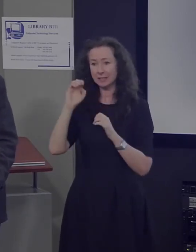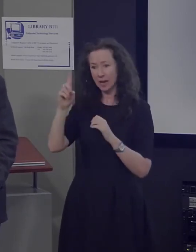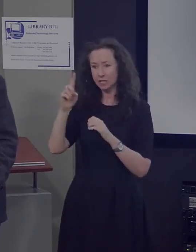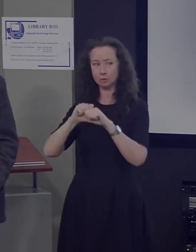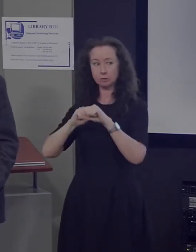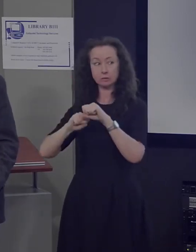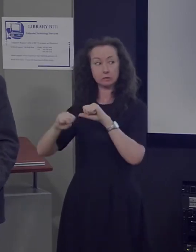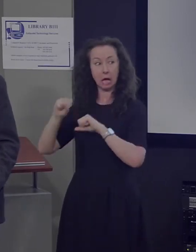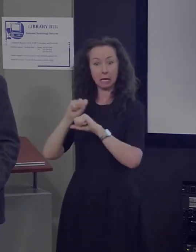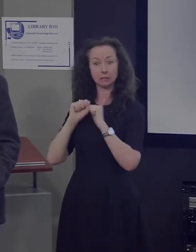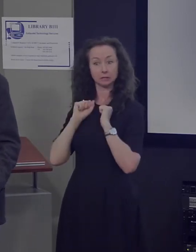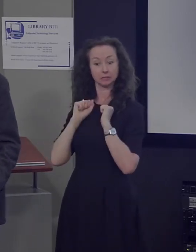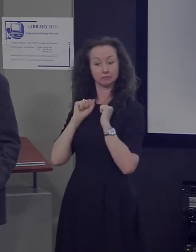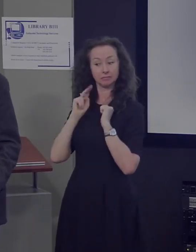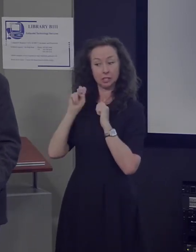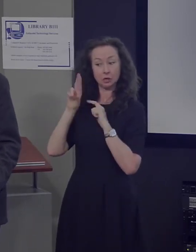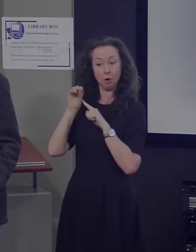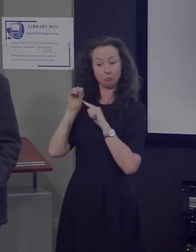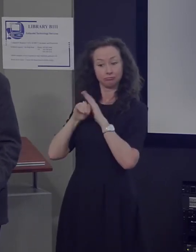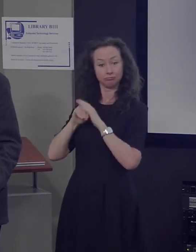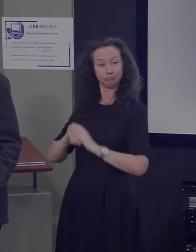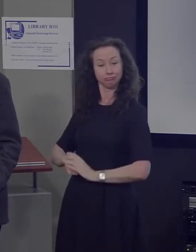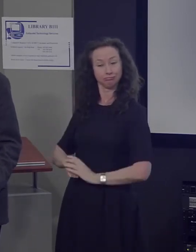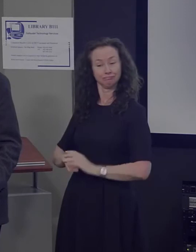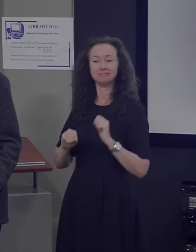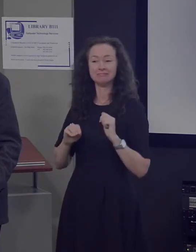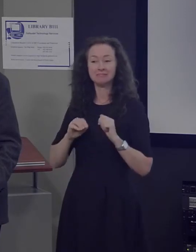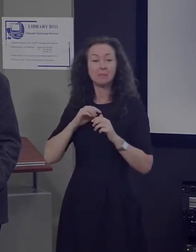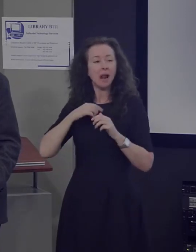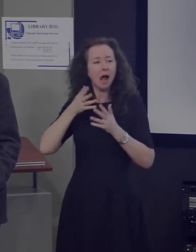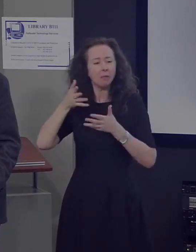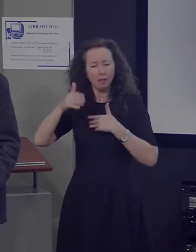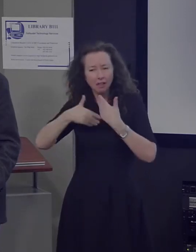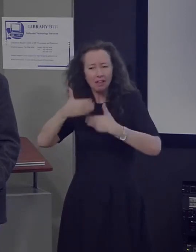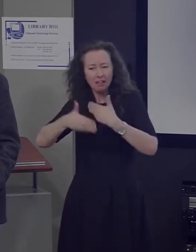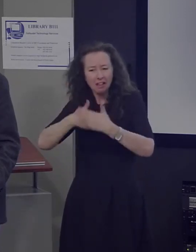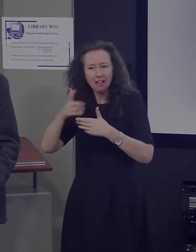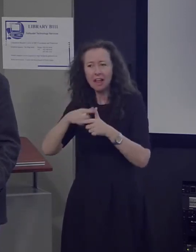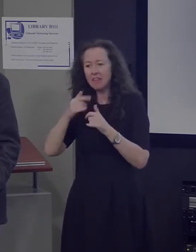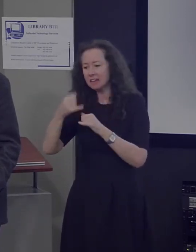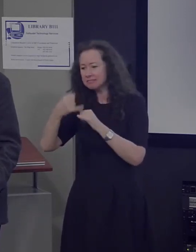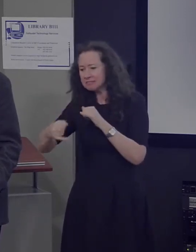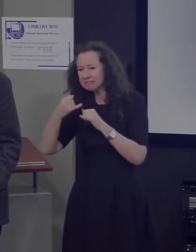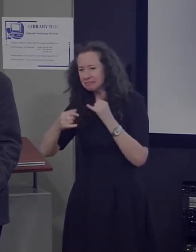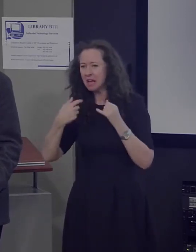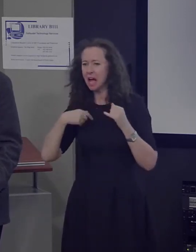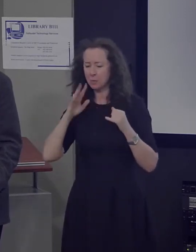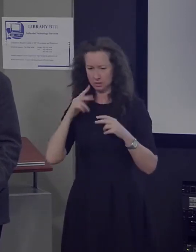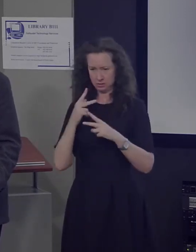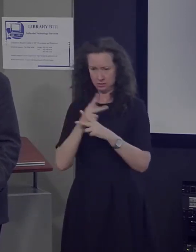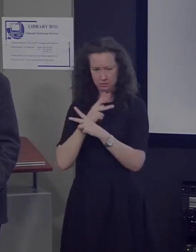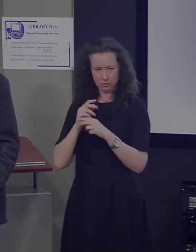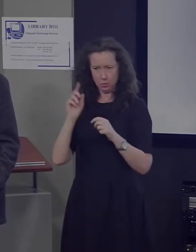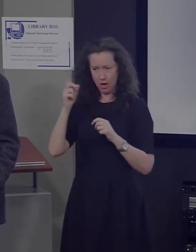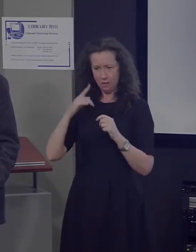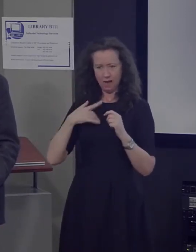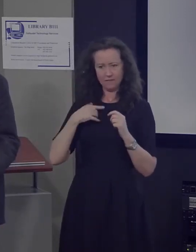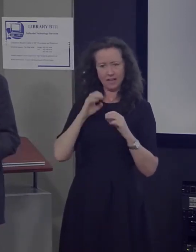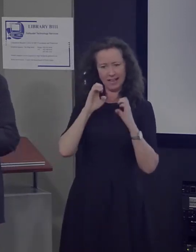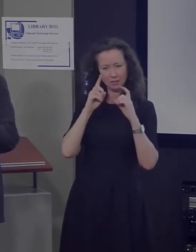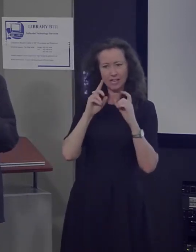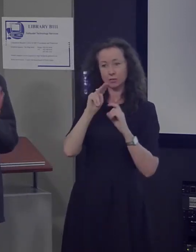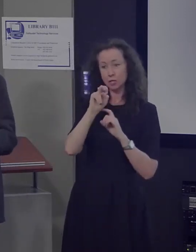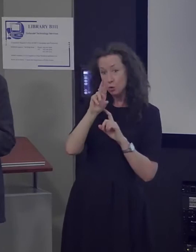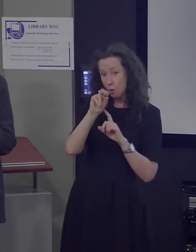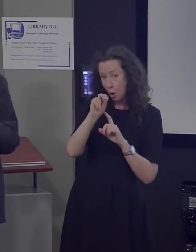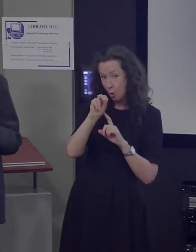And at the end of this talk, I'll try to talk a little bit about where I think educational neuroscience fits